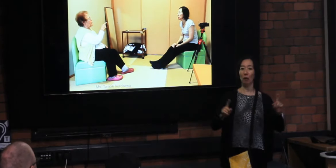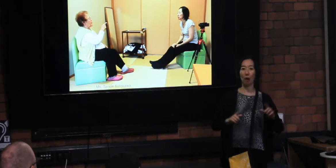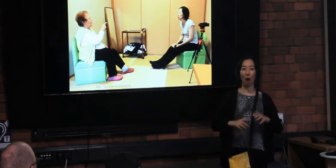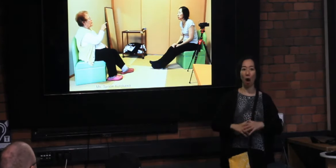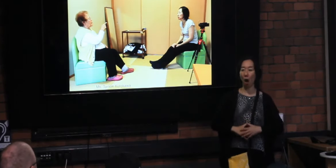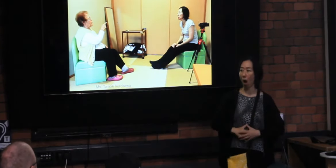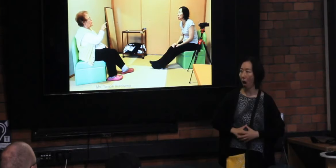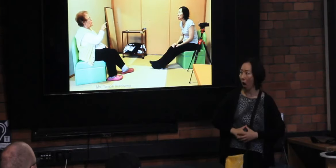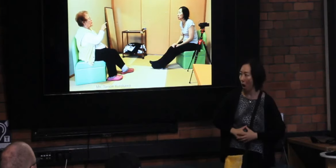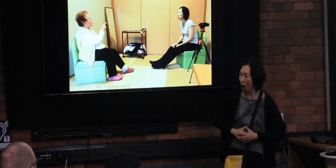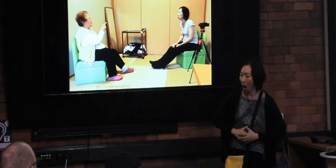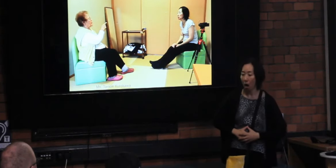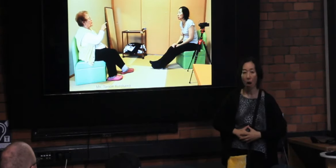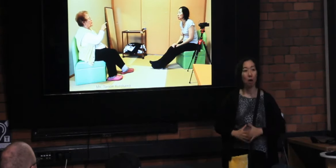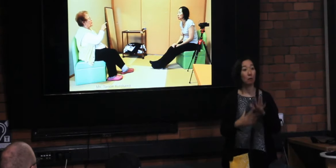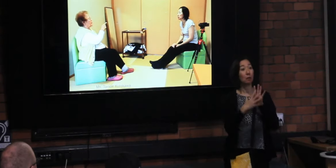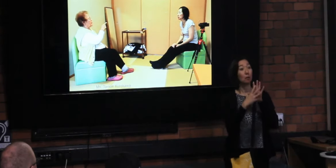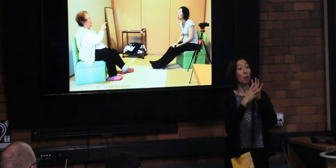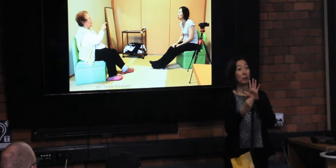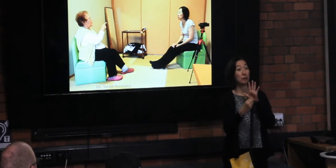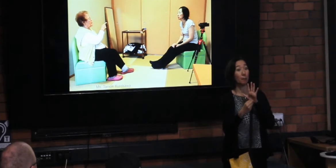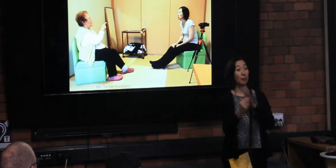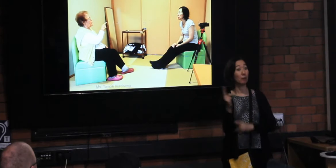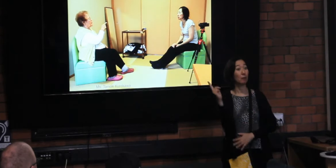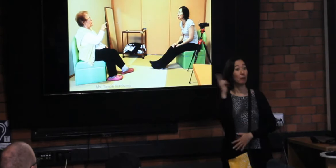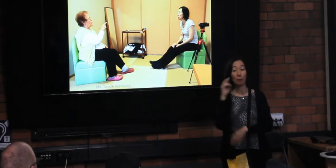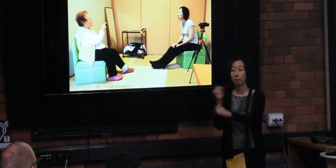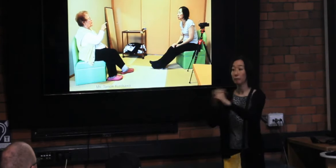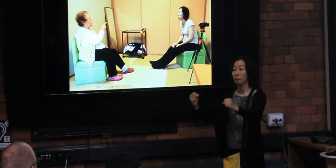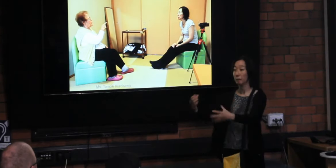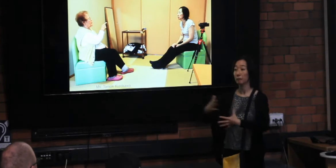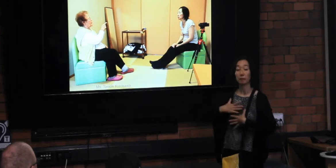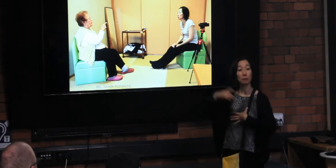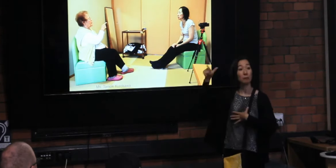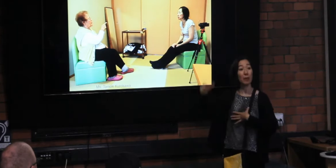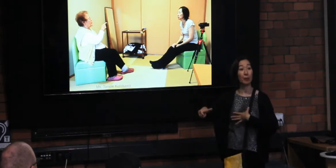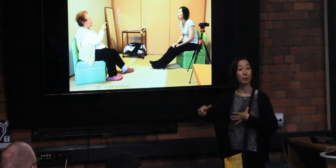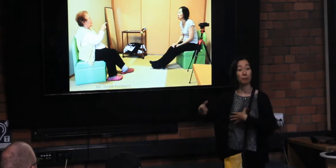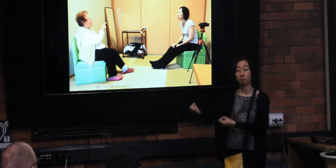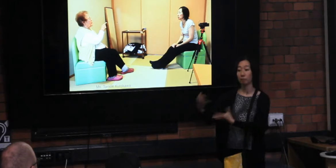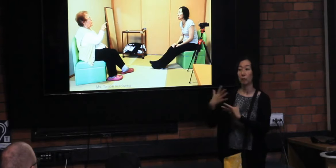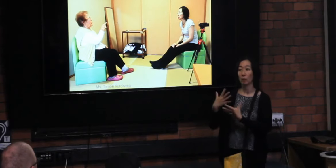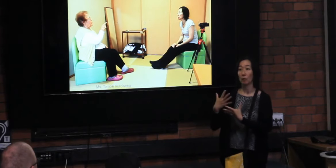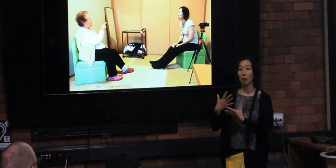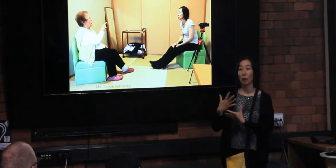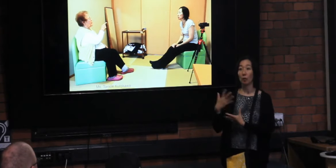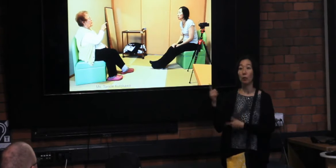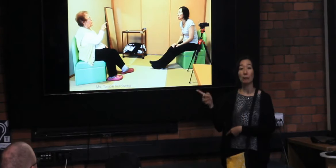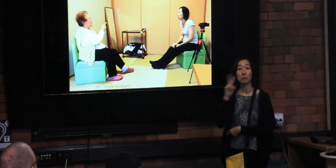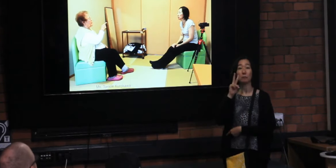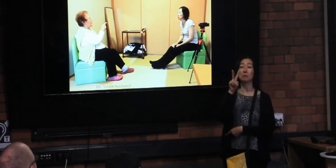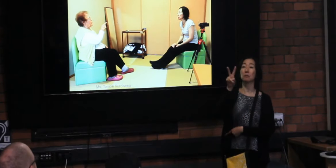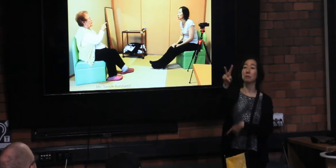stories and deaf people's experiences were very different. So, for example, deaf people who lived through